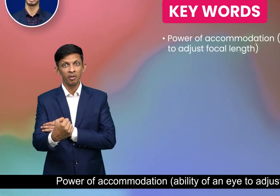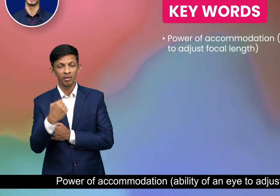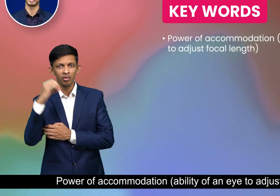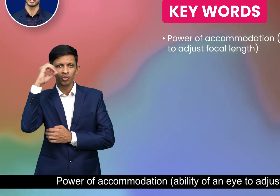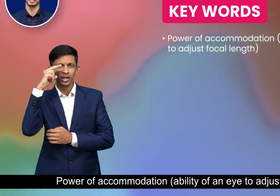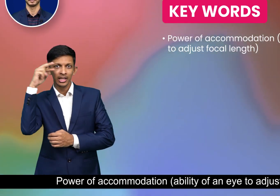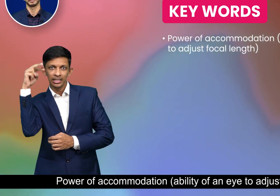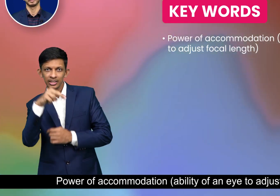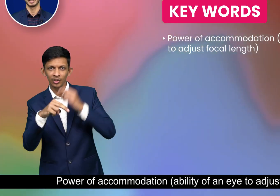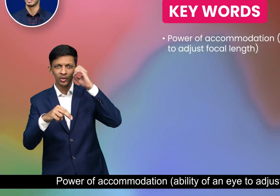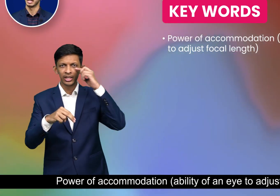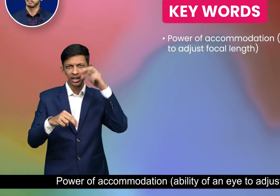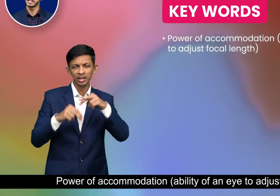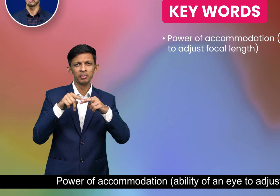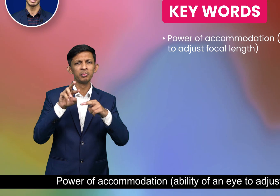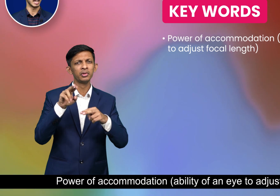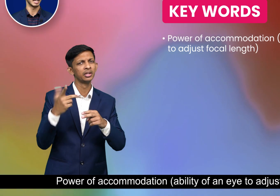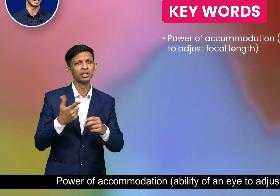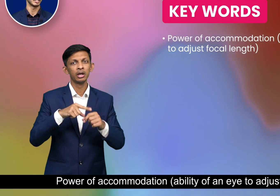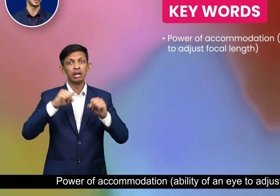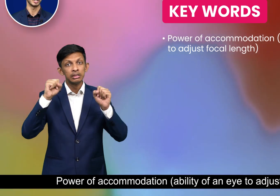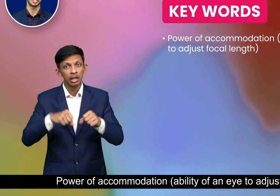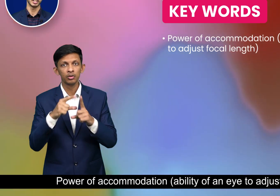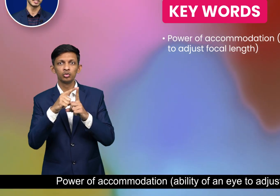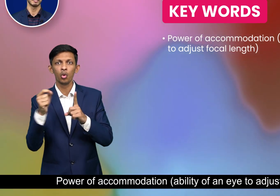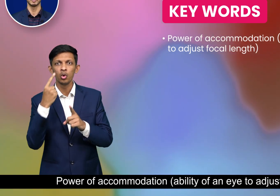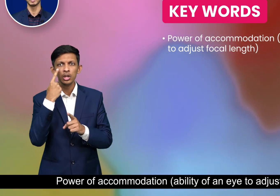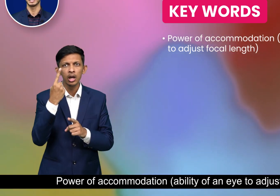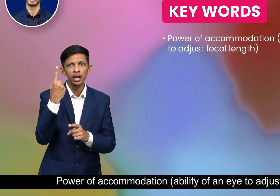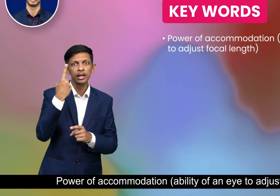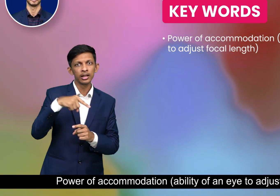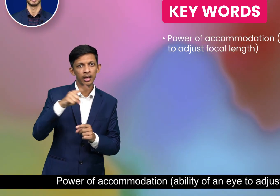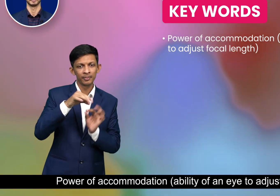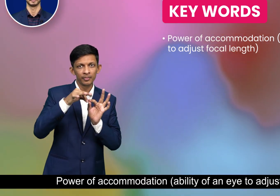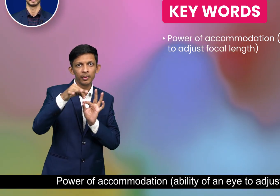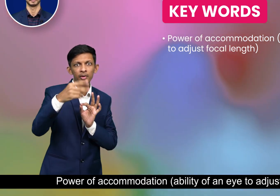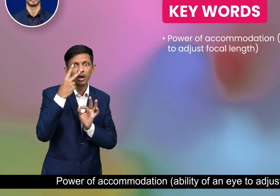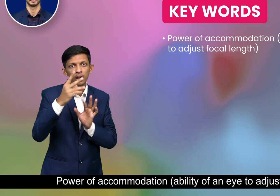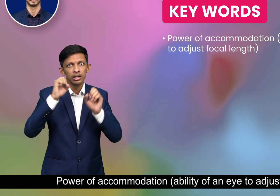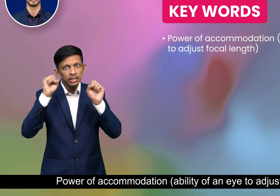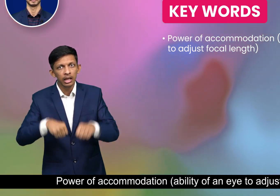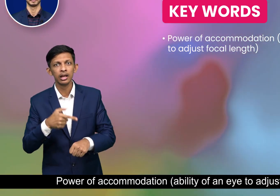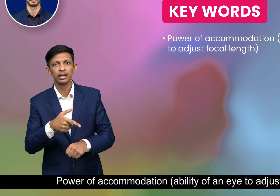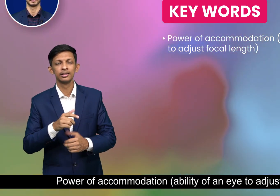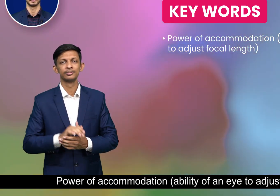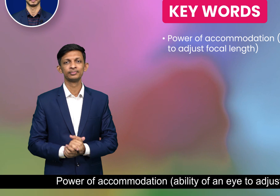power of accommodation, ability of an eye to adjust focal length.